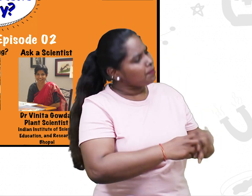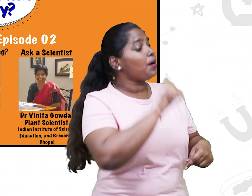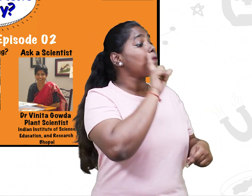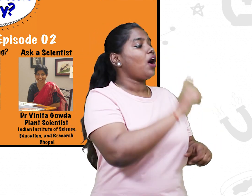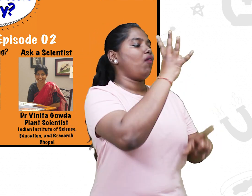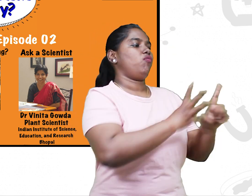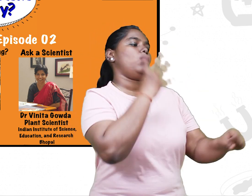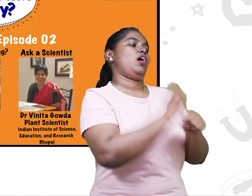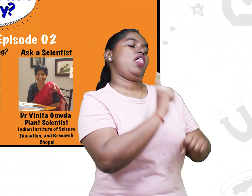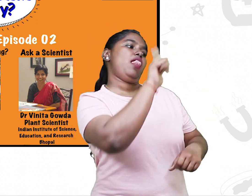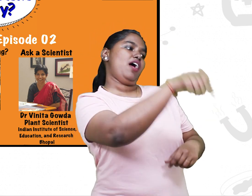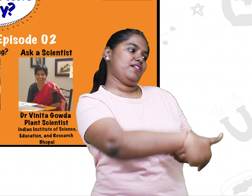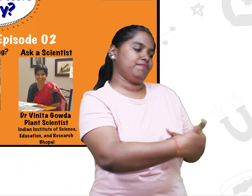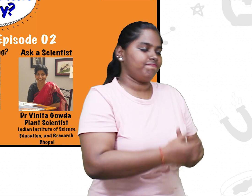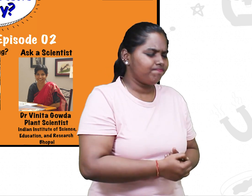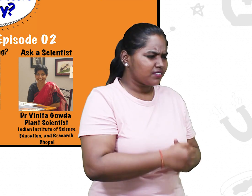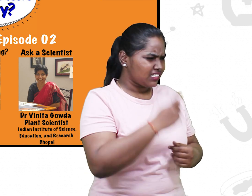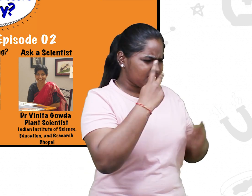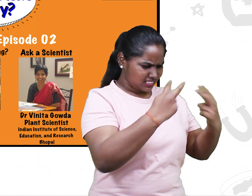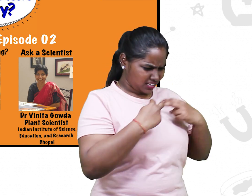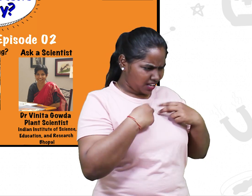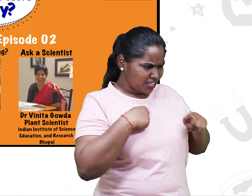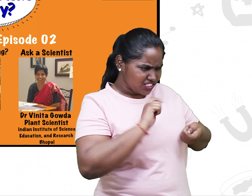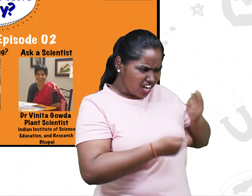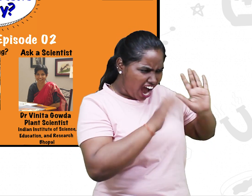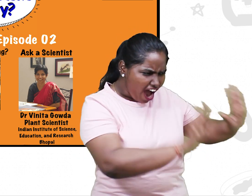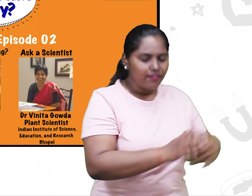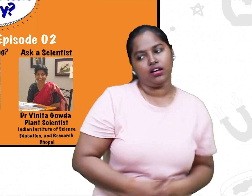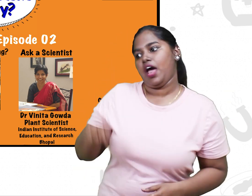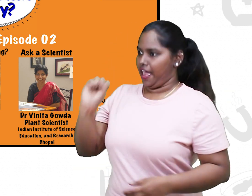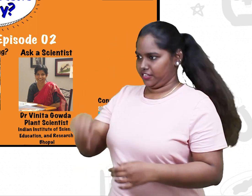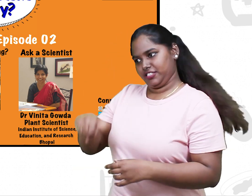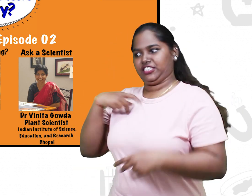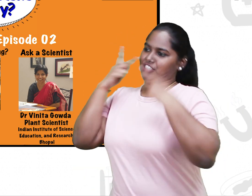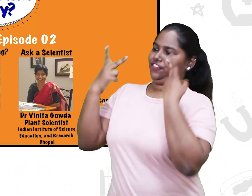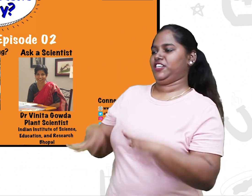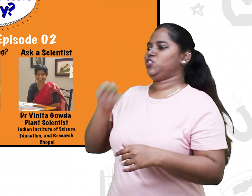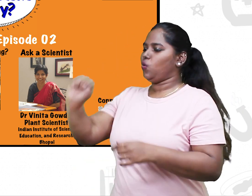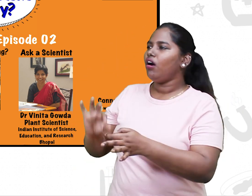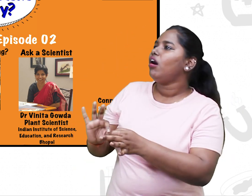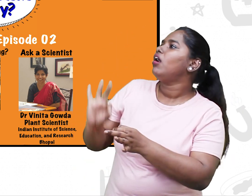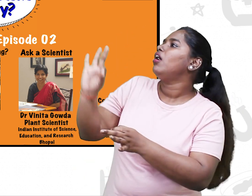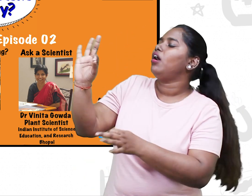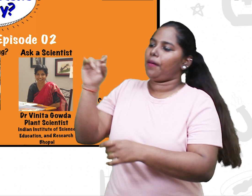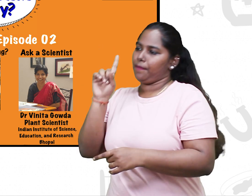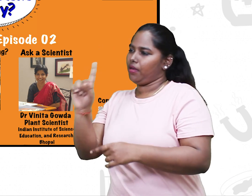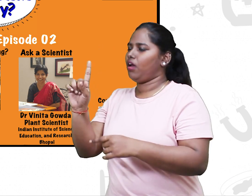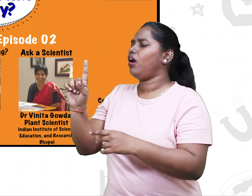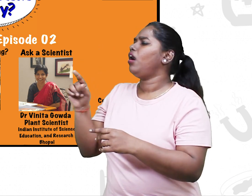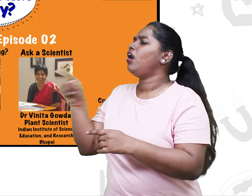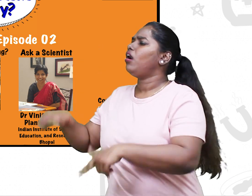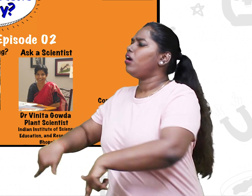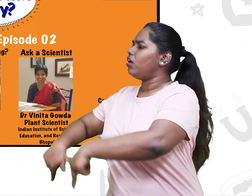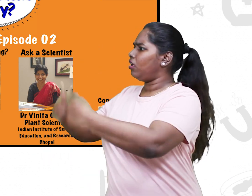same mango tree 4 years later. Notice any difference in me? Yes, I notice you have grown taller by a